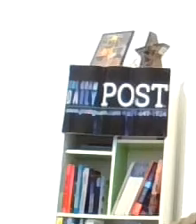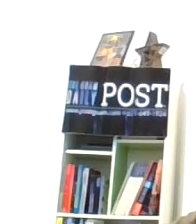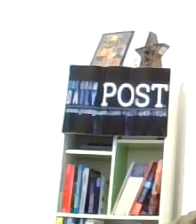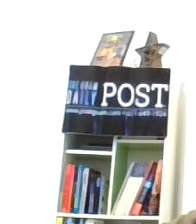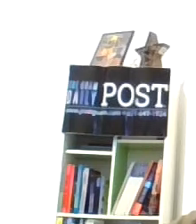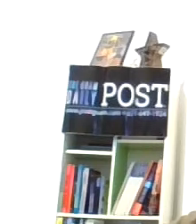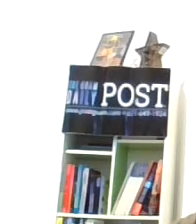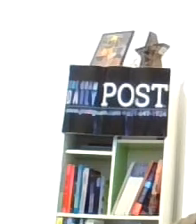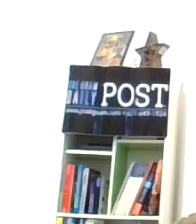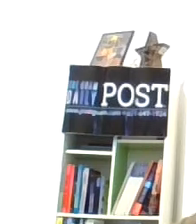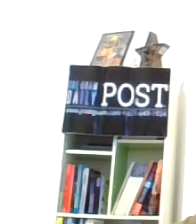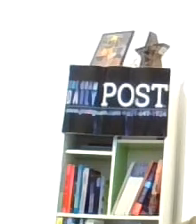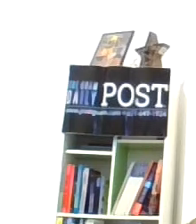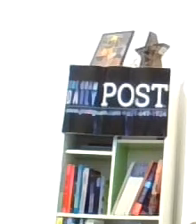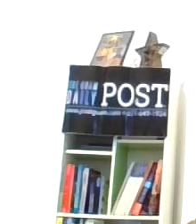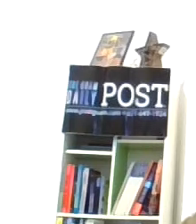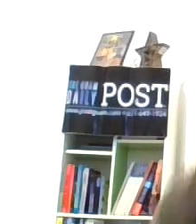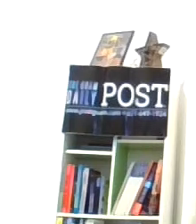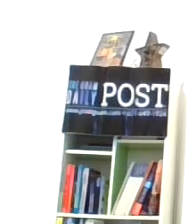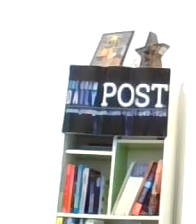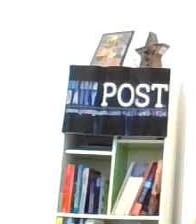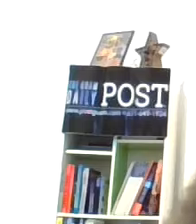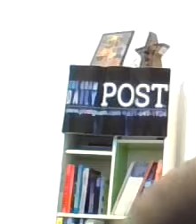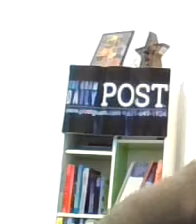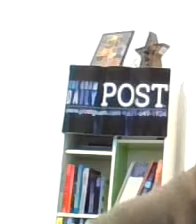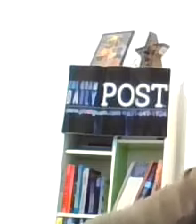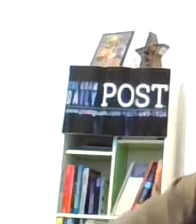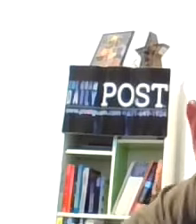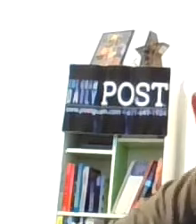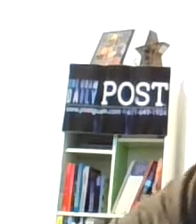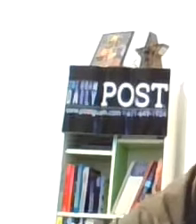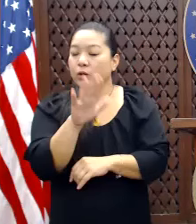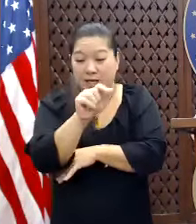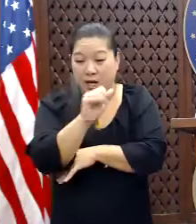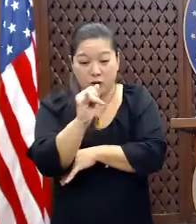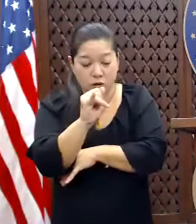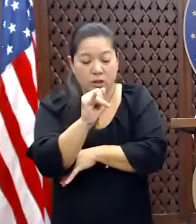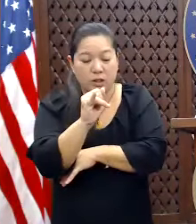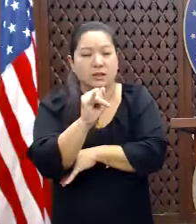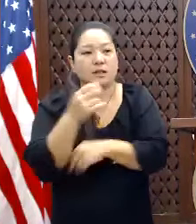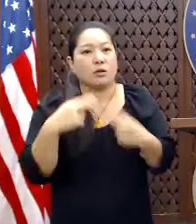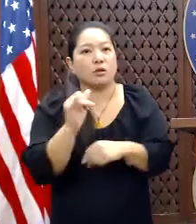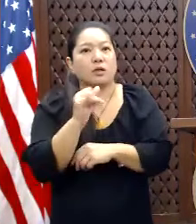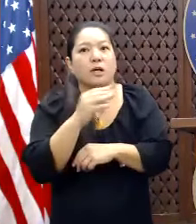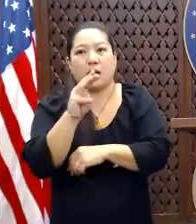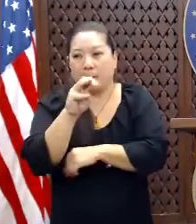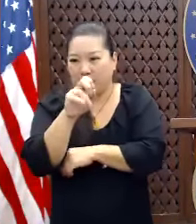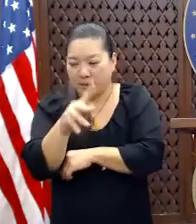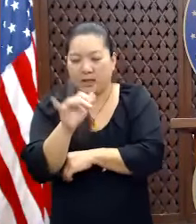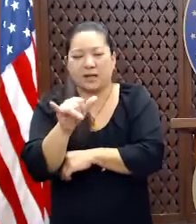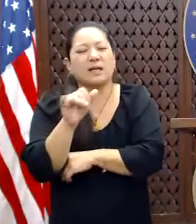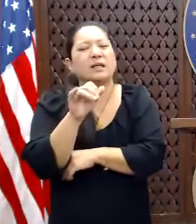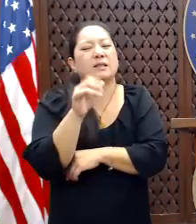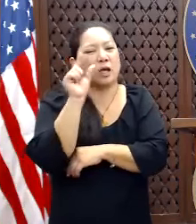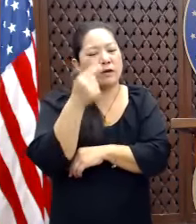financial assistance like food stamps and Medicare and MIP like that? It's like that. Okay, so Nick, that's why I